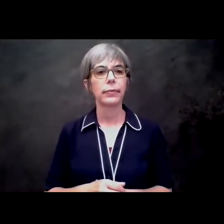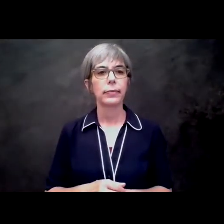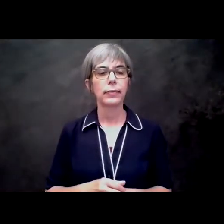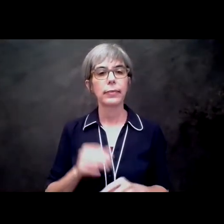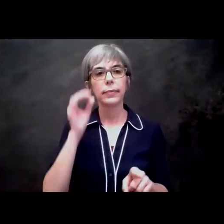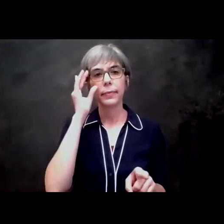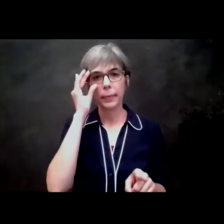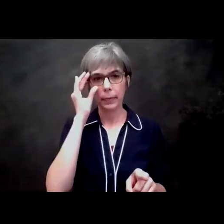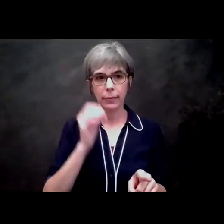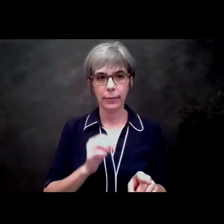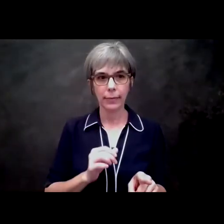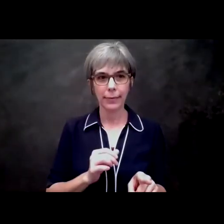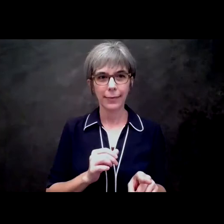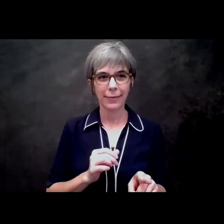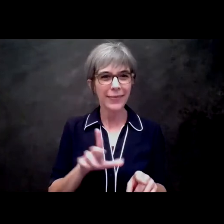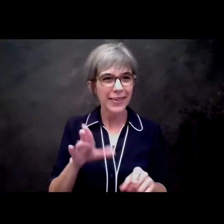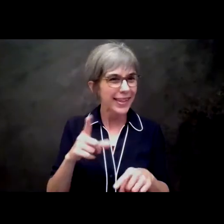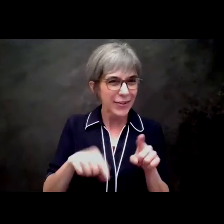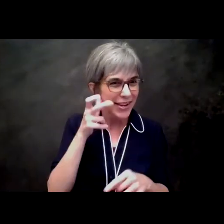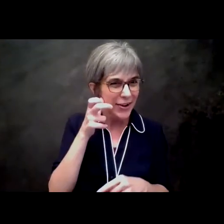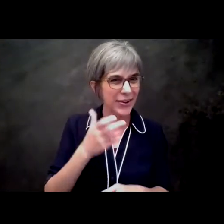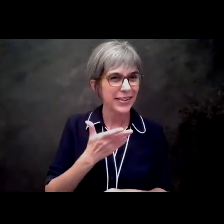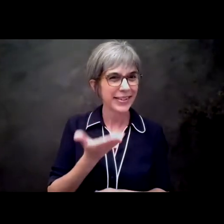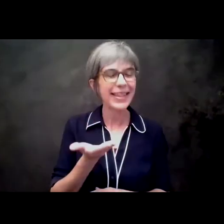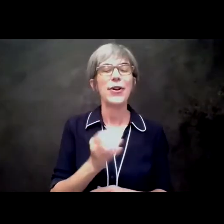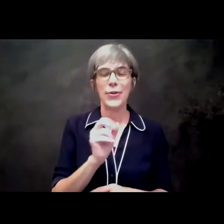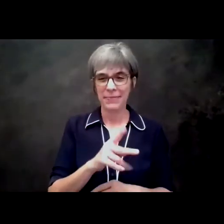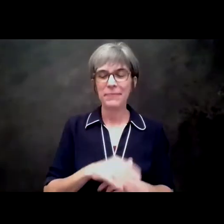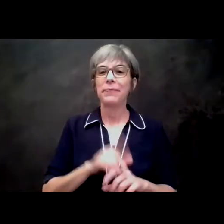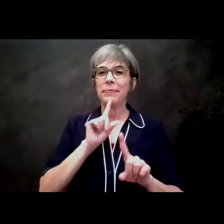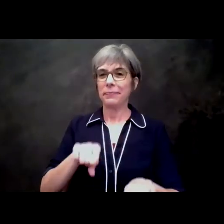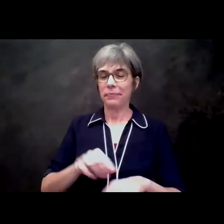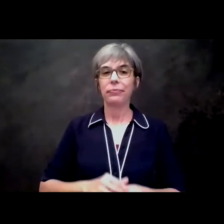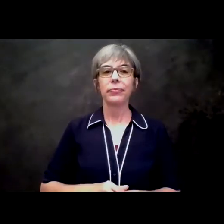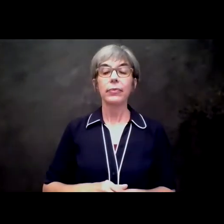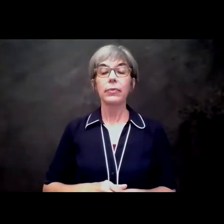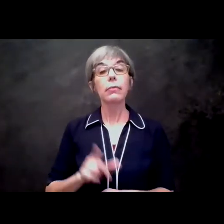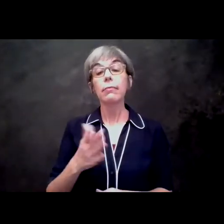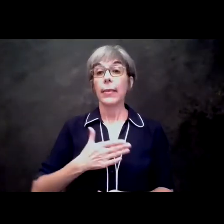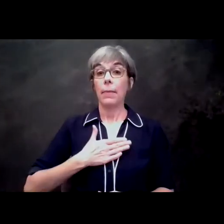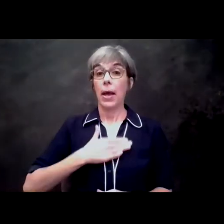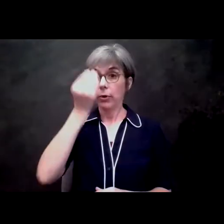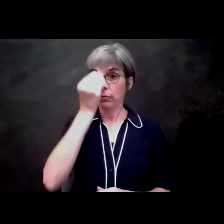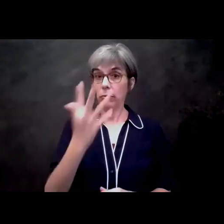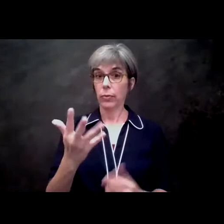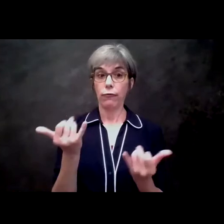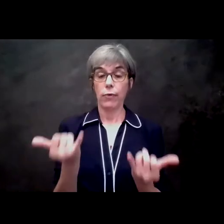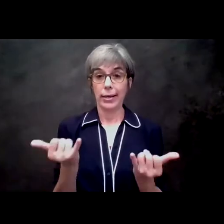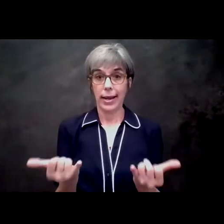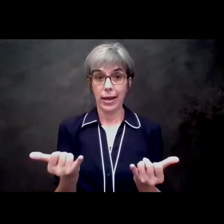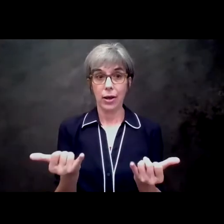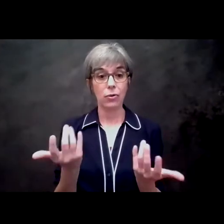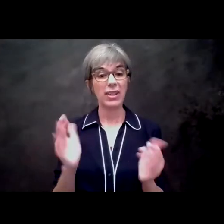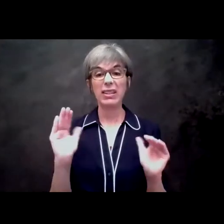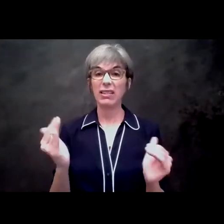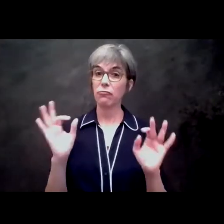Oh, can we get you to unmute? There you go, thank you. Thank you, sorry. So no, I am happy to report that right now, everybody is in good